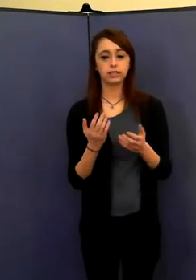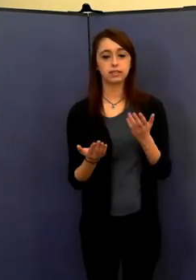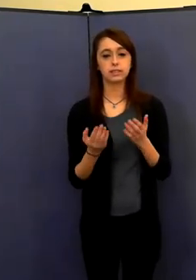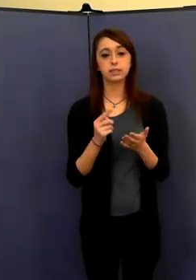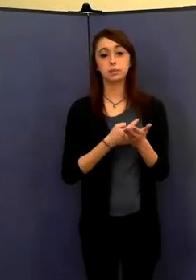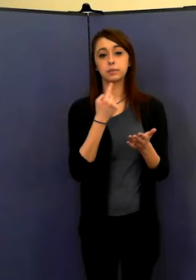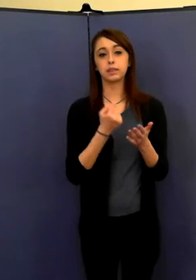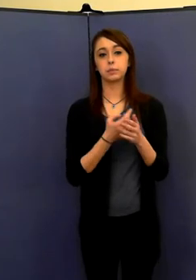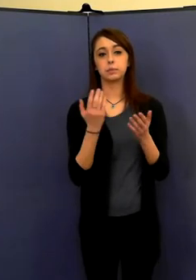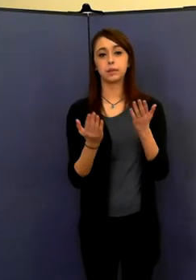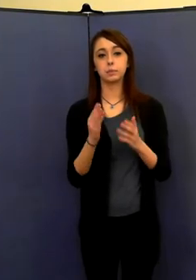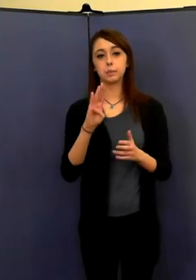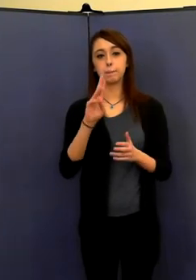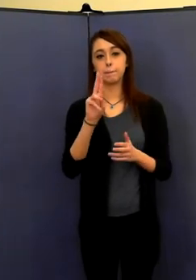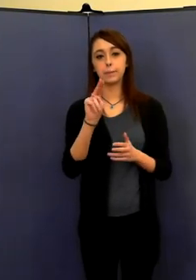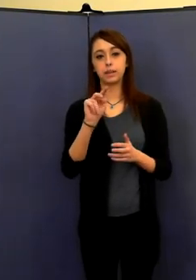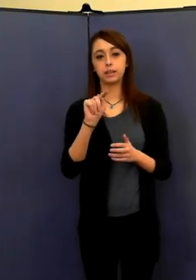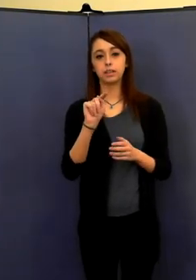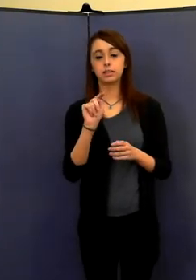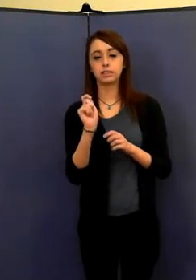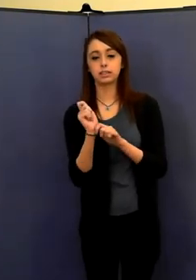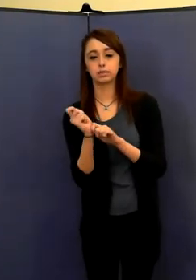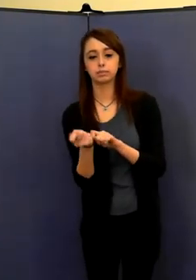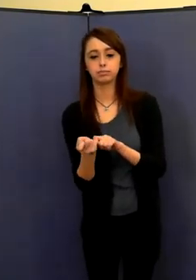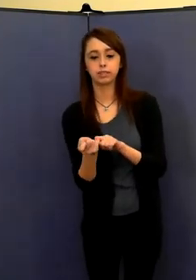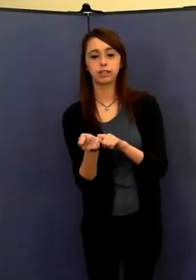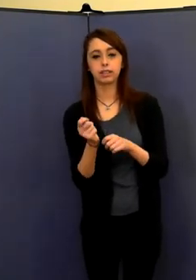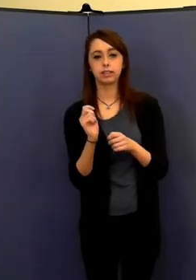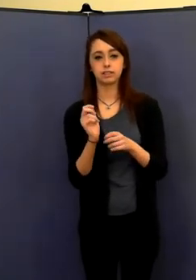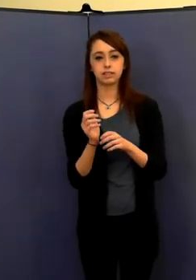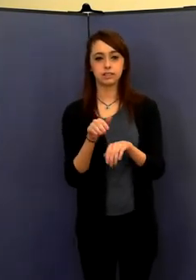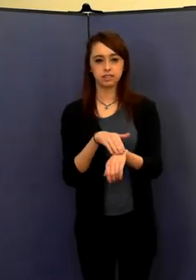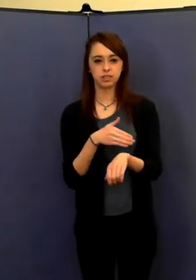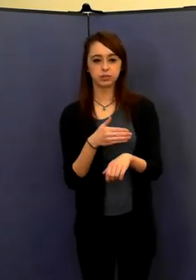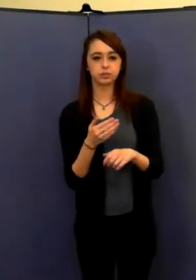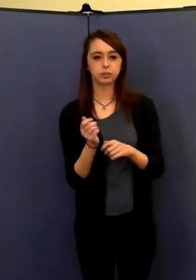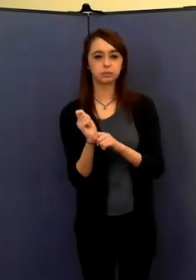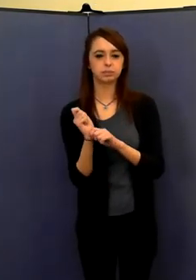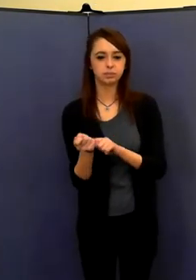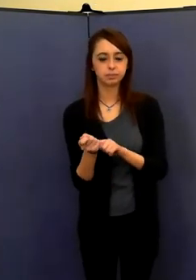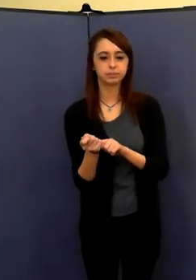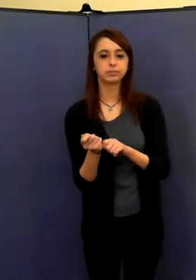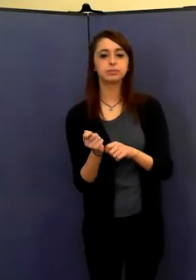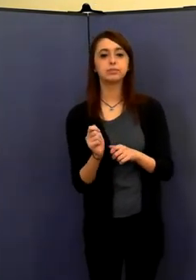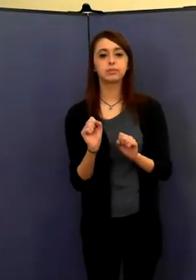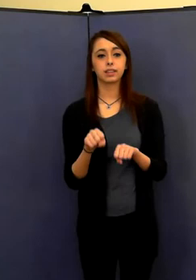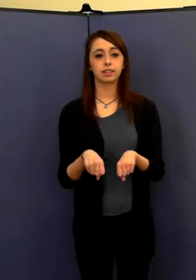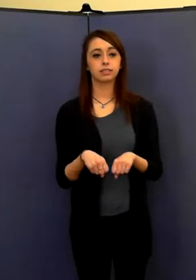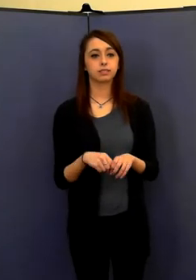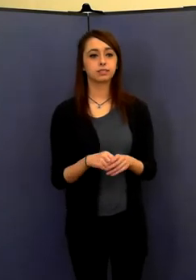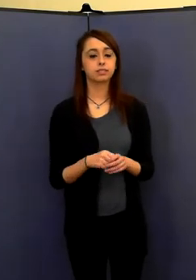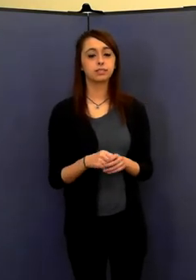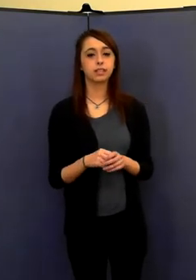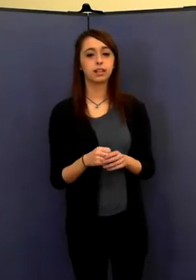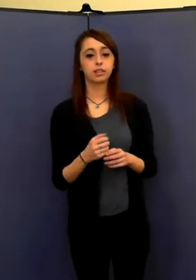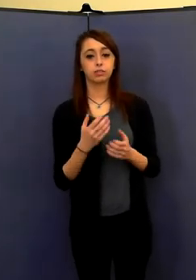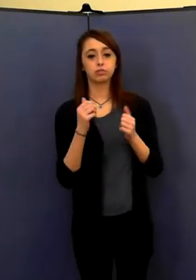that forces the players to run in and try to get the ball and throw the person out at first base. So I thought it was